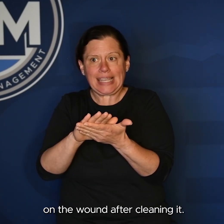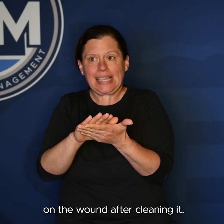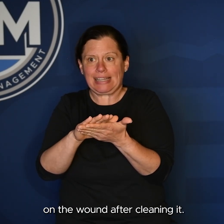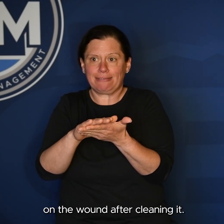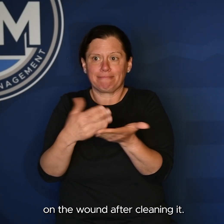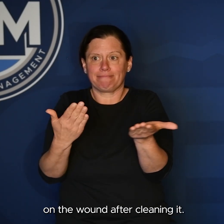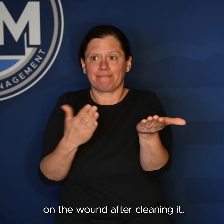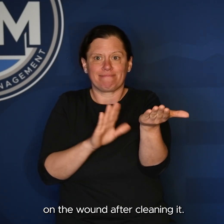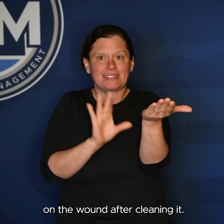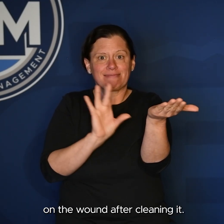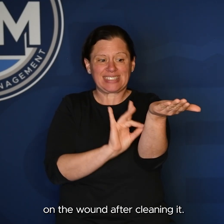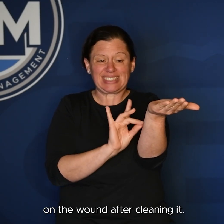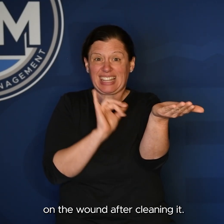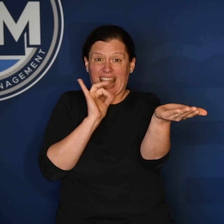it.